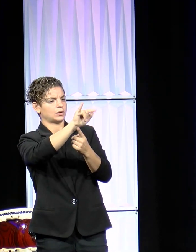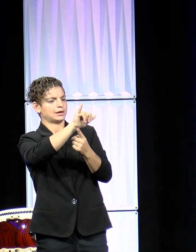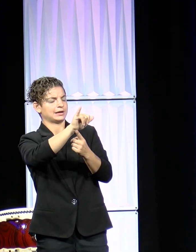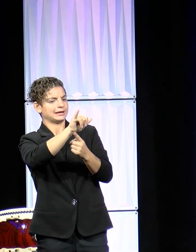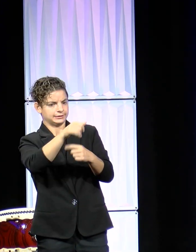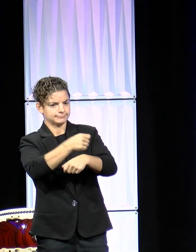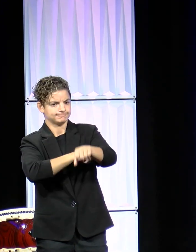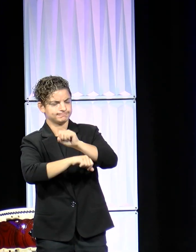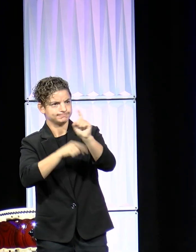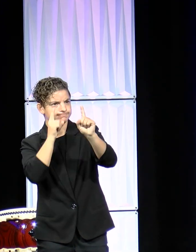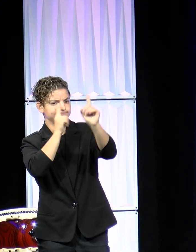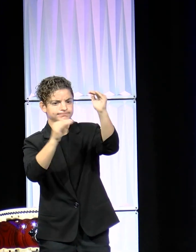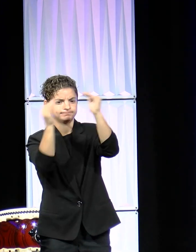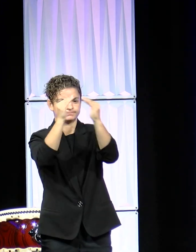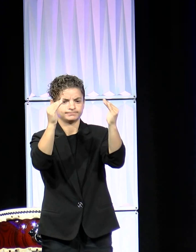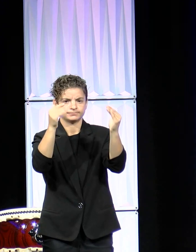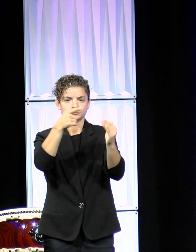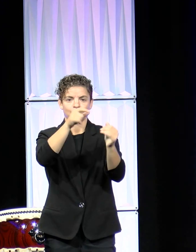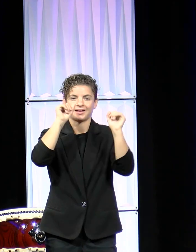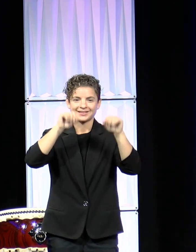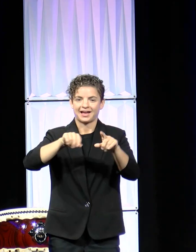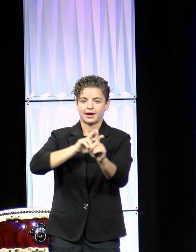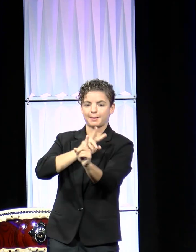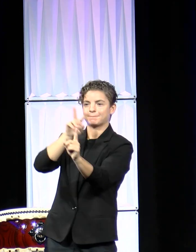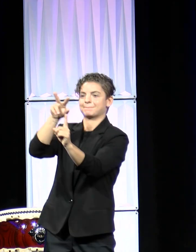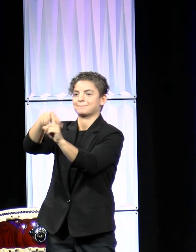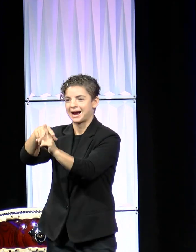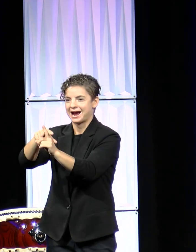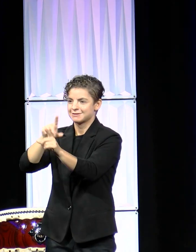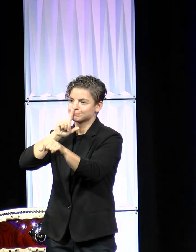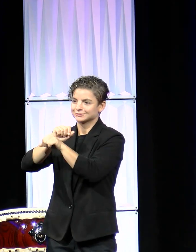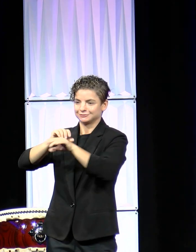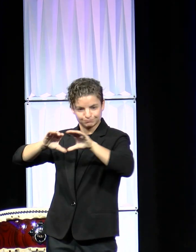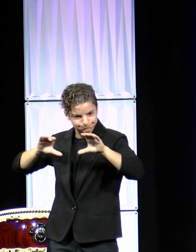I think our call to action is, now I need you to apply it.